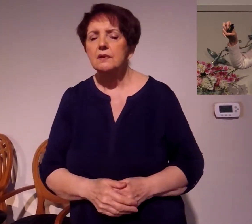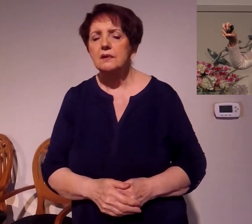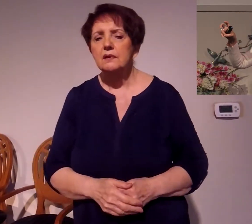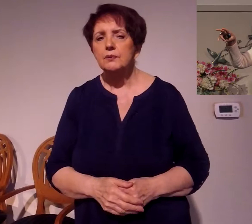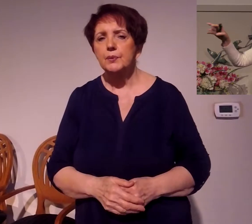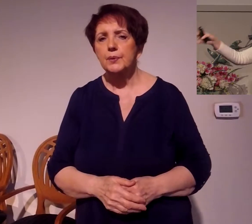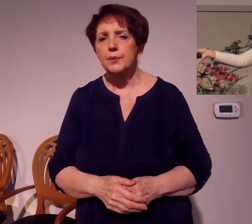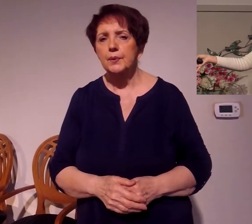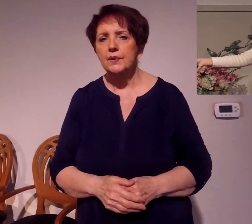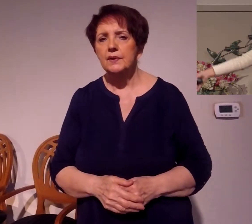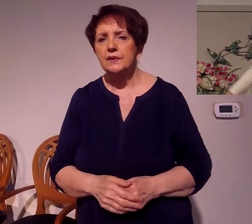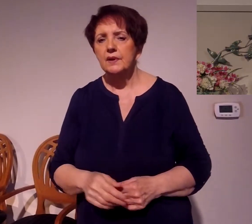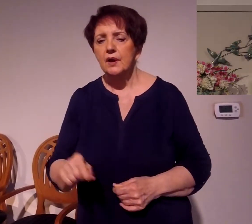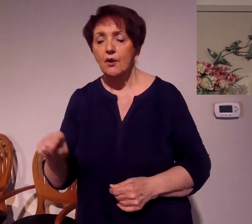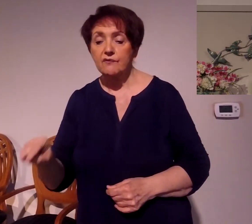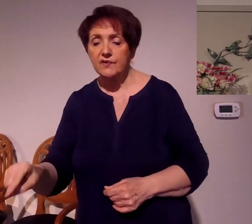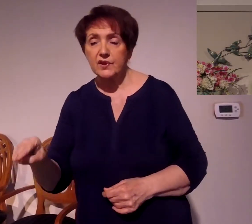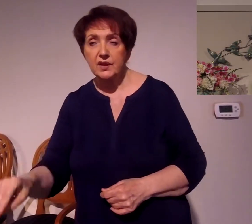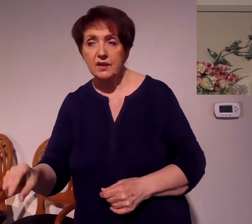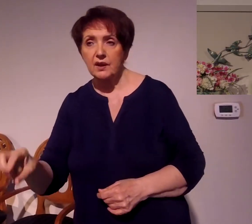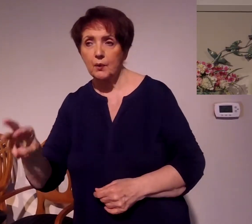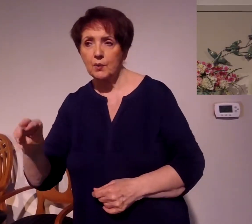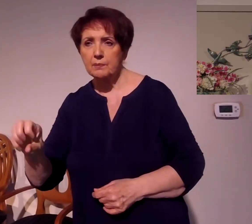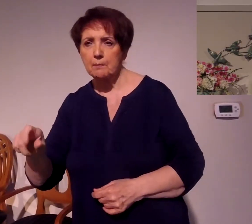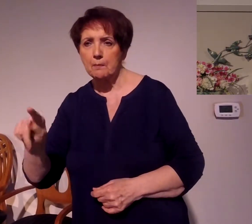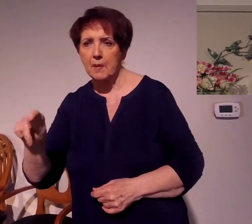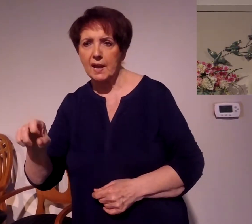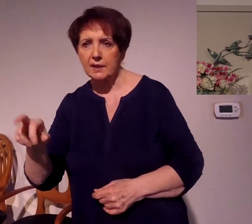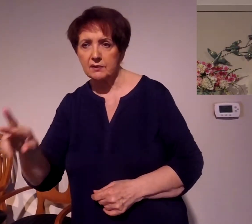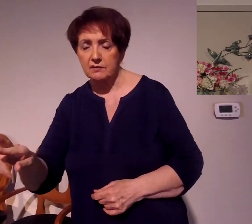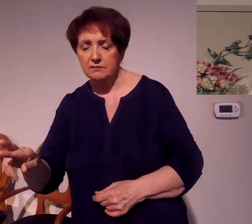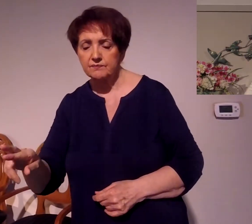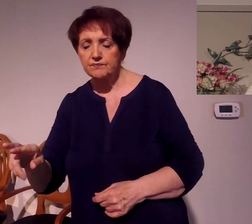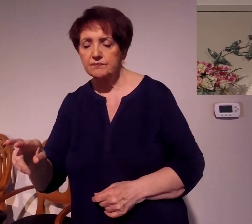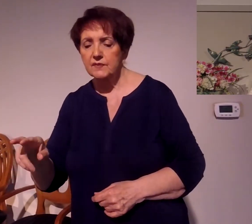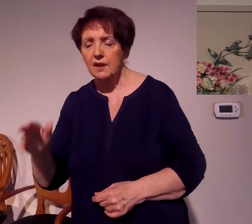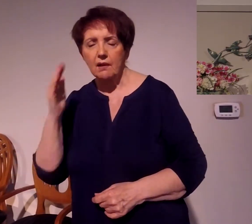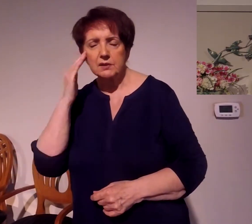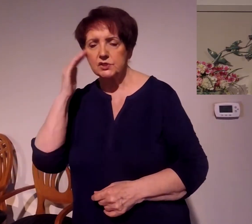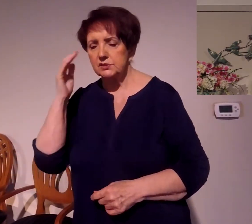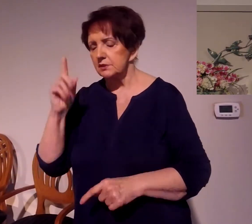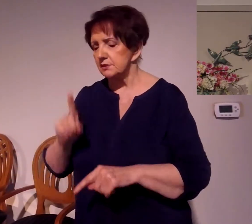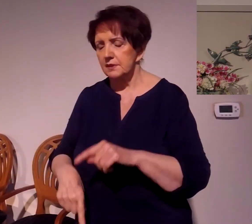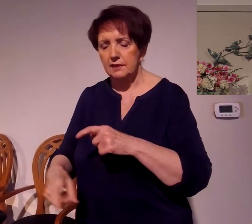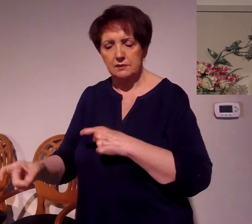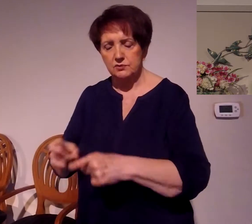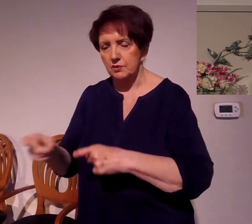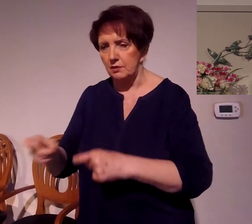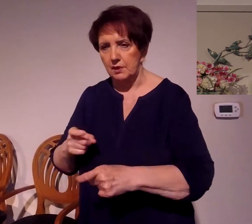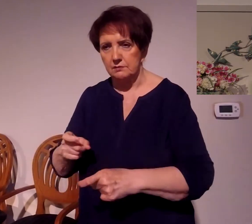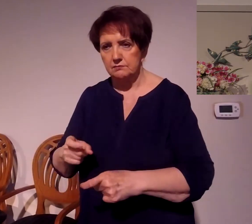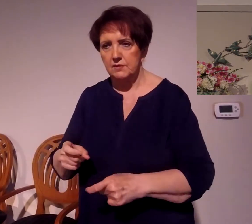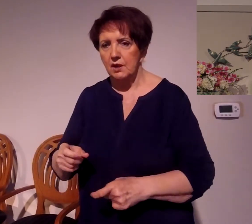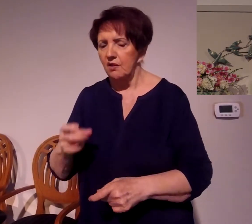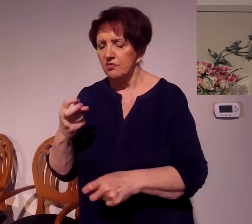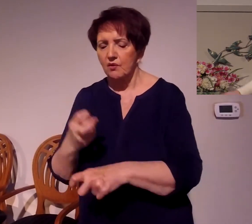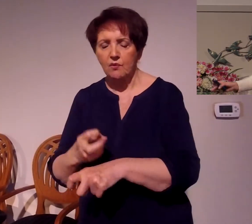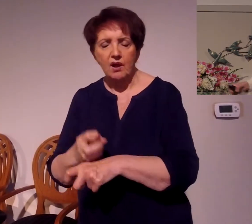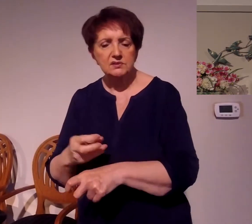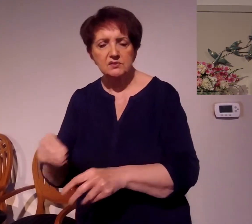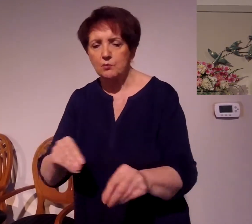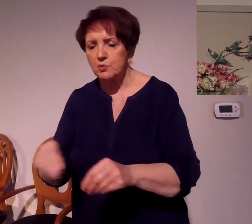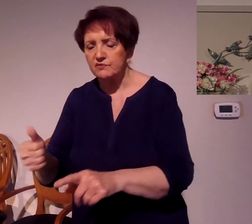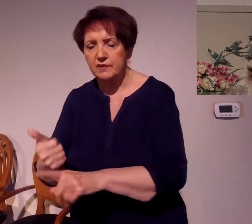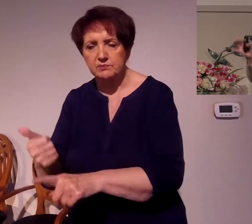matter, right in there, consciousness has no controlled movement. It can't, the rocks don't decide to move themselves, do they? Right? They get moved